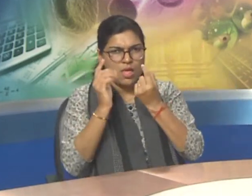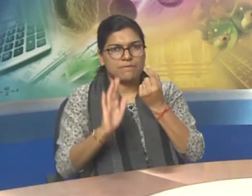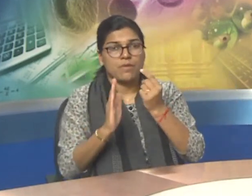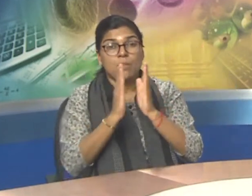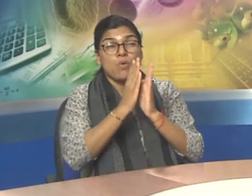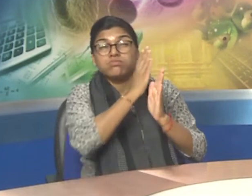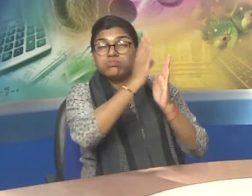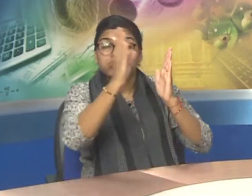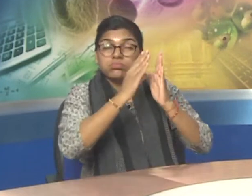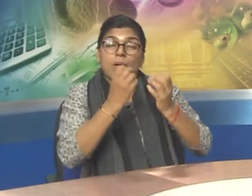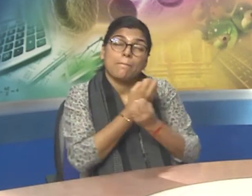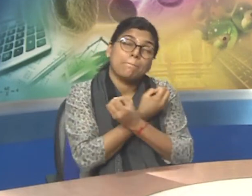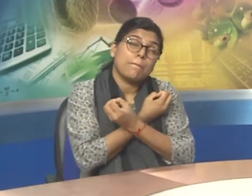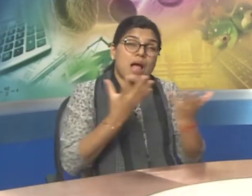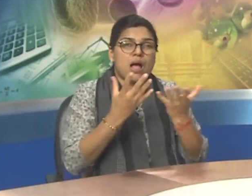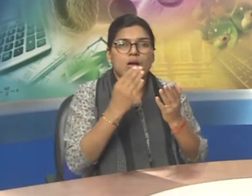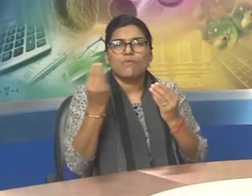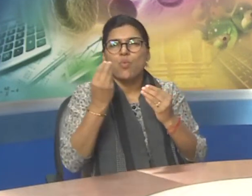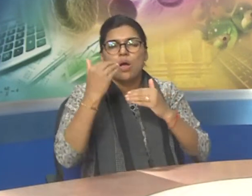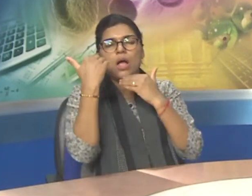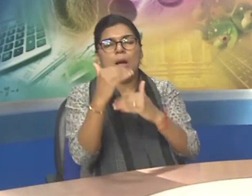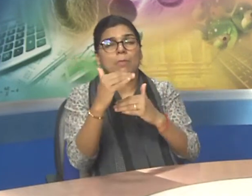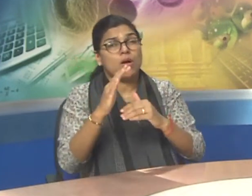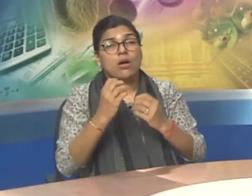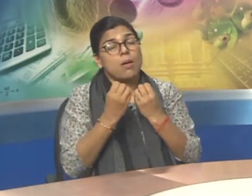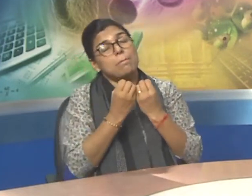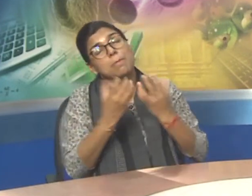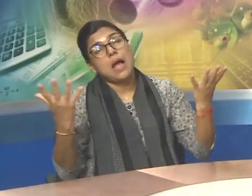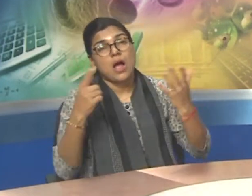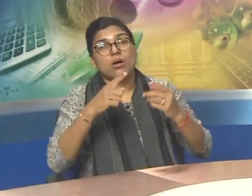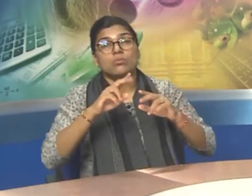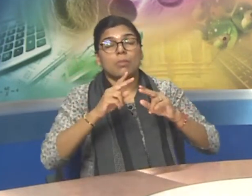So we can say that the first law and the third law are quite similar.